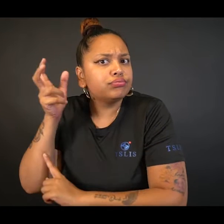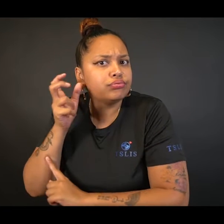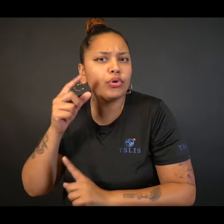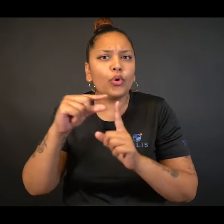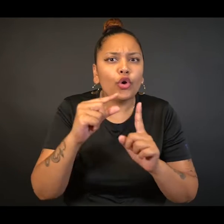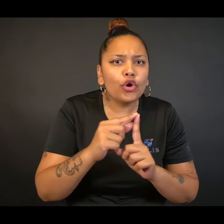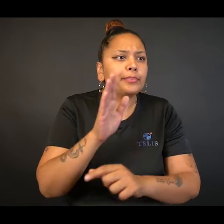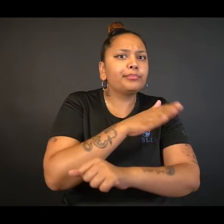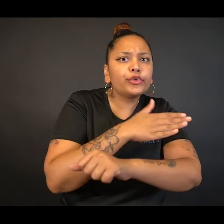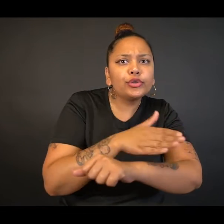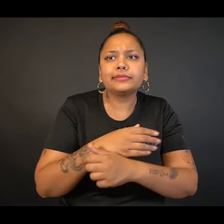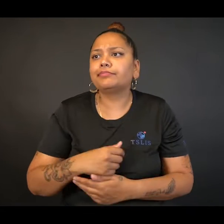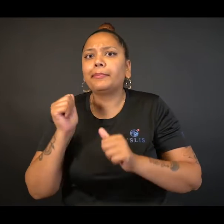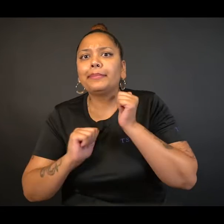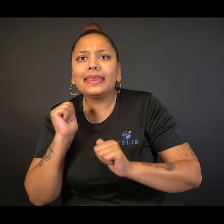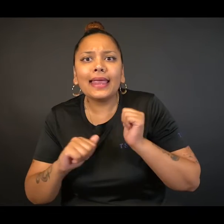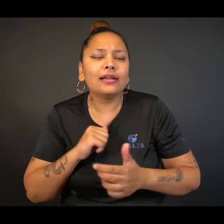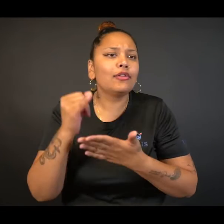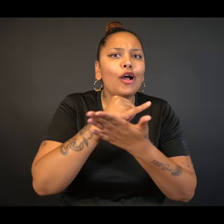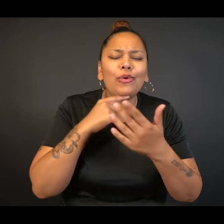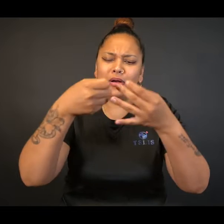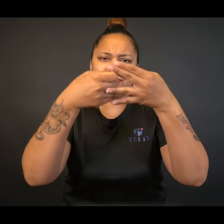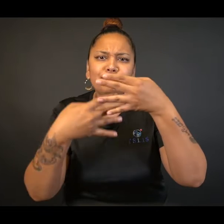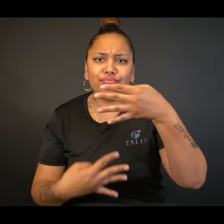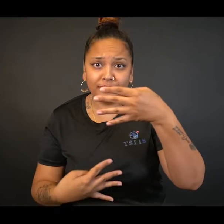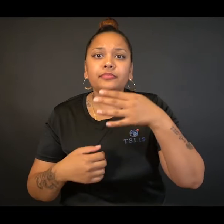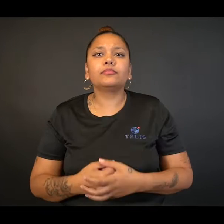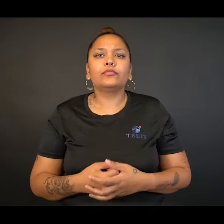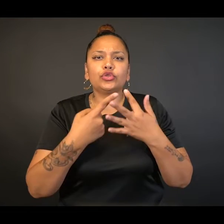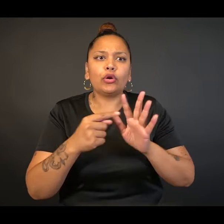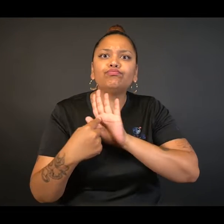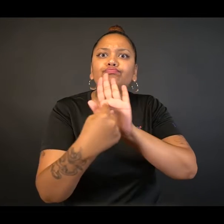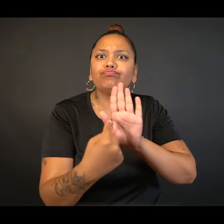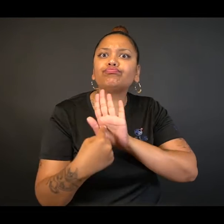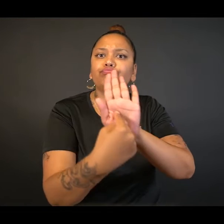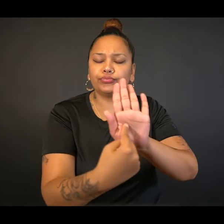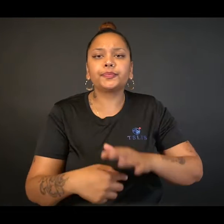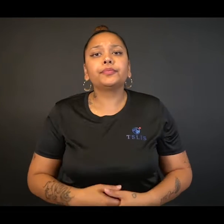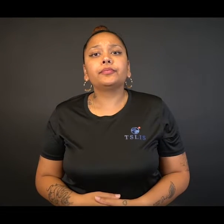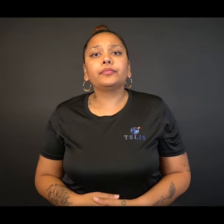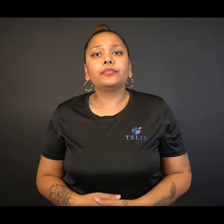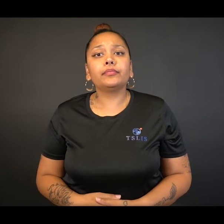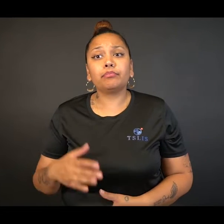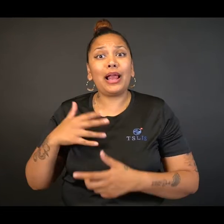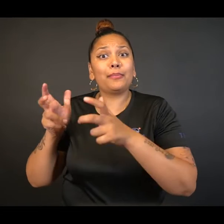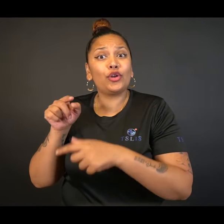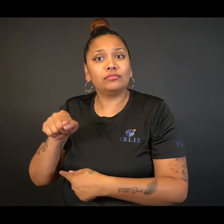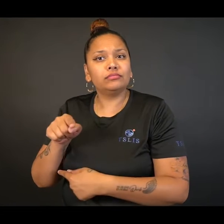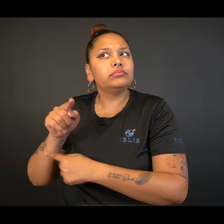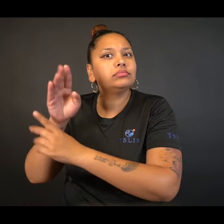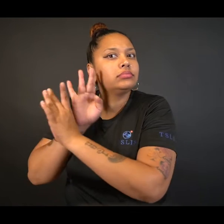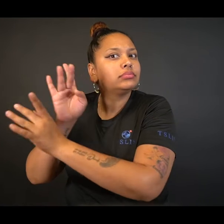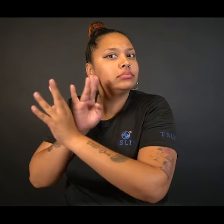a literary, musical, dramatic, or artistic work in its original format. I'll let my